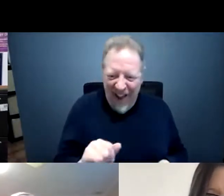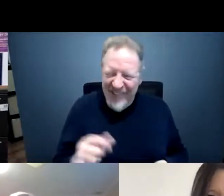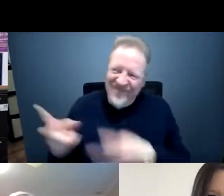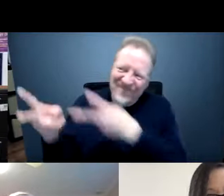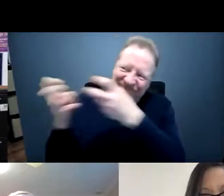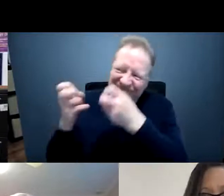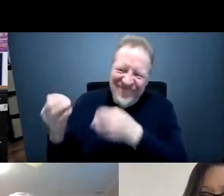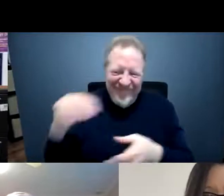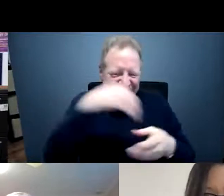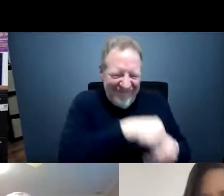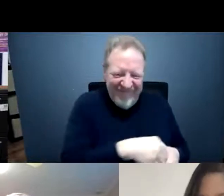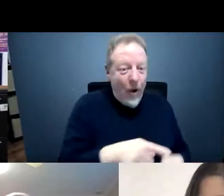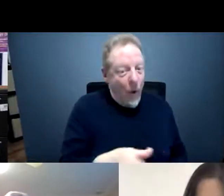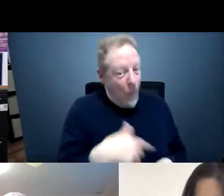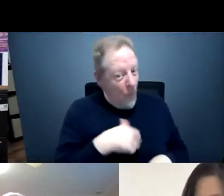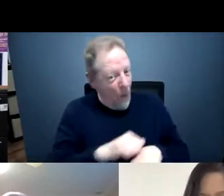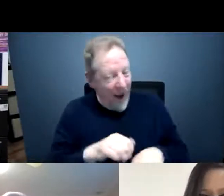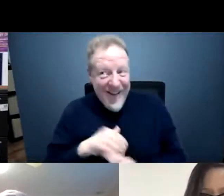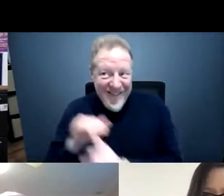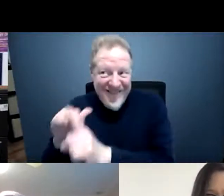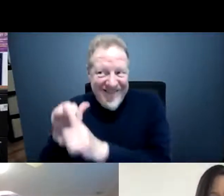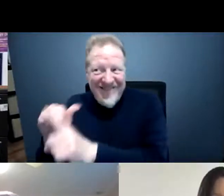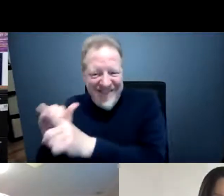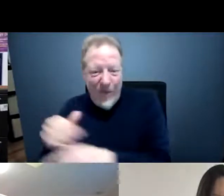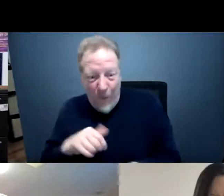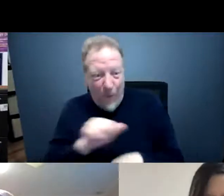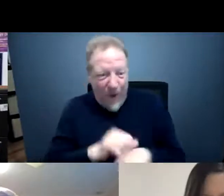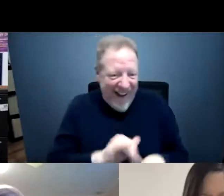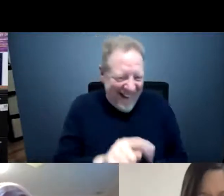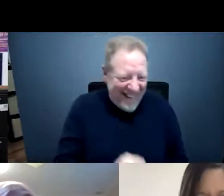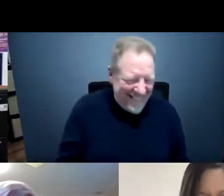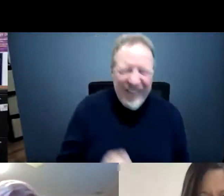Yeah. We're working on it. We're working on it. I know. Thank you. Thank you.